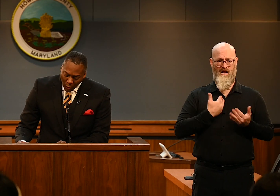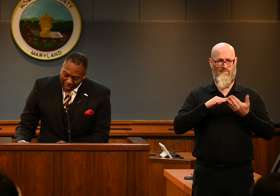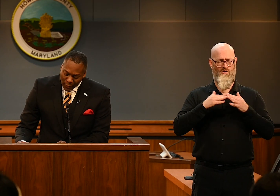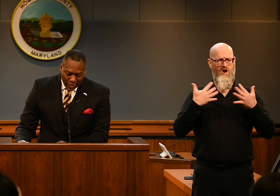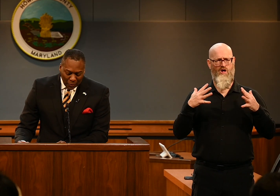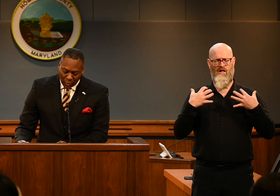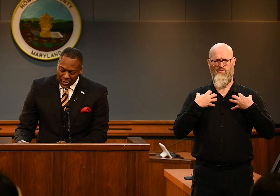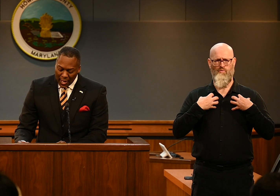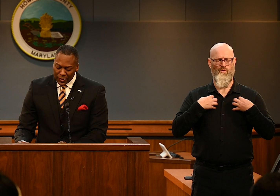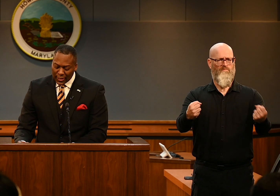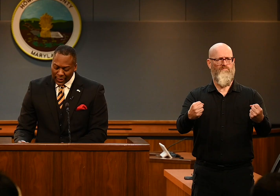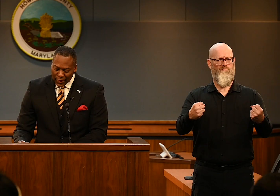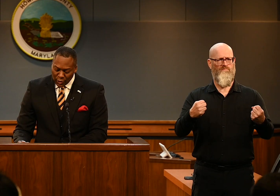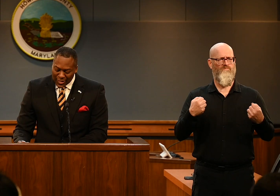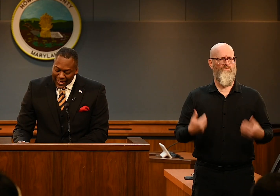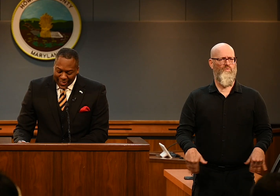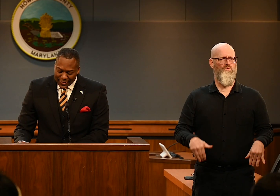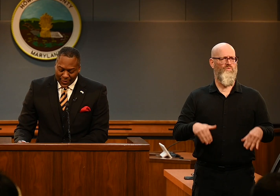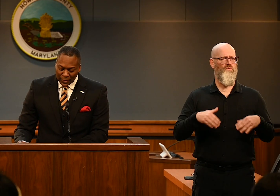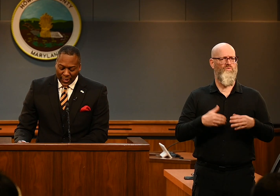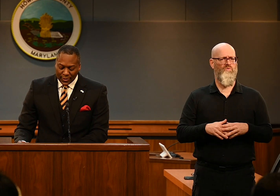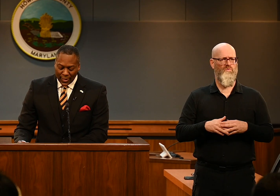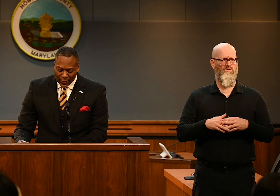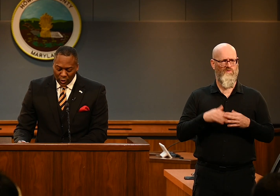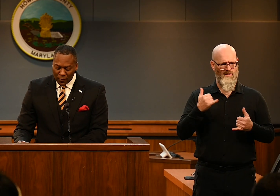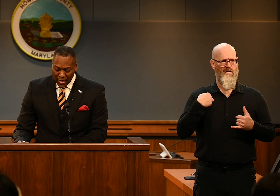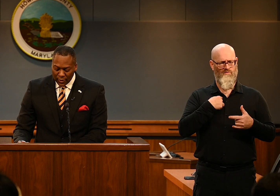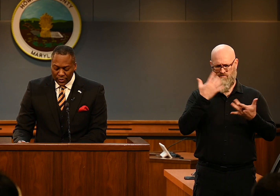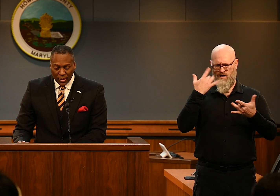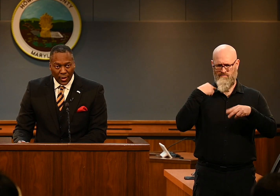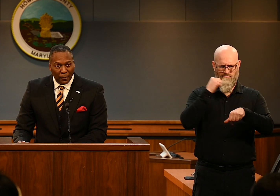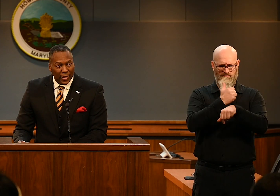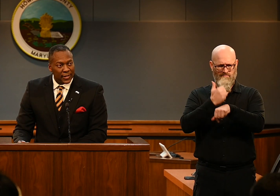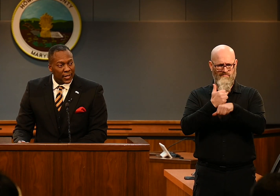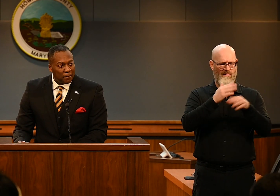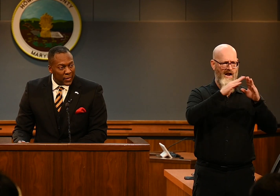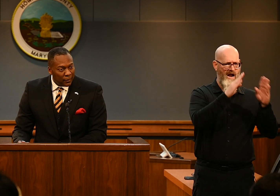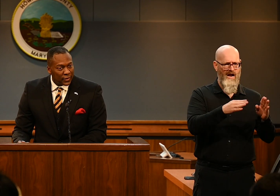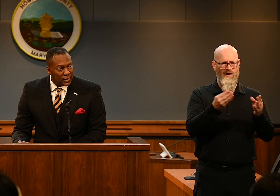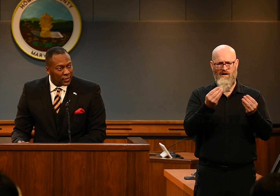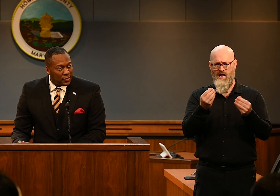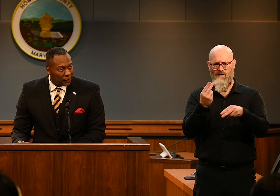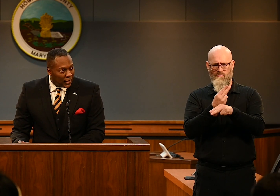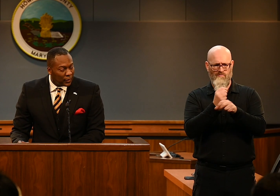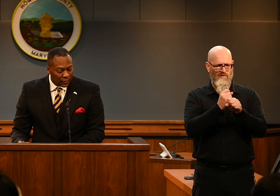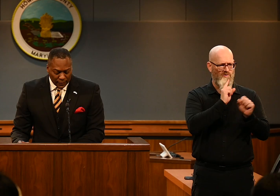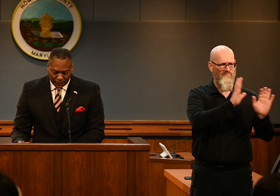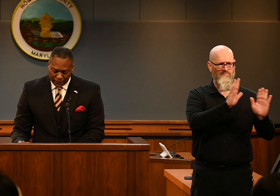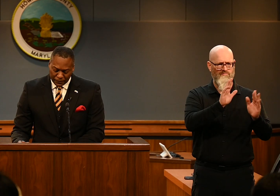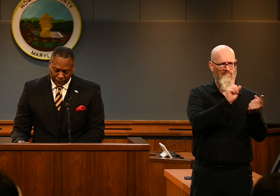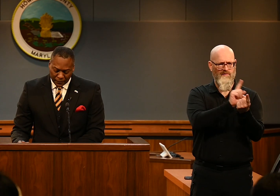is why we approach housing and land use not simply as technical matters, but as commitments to